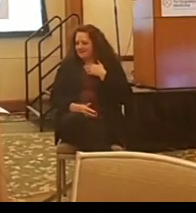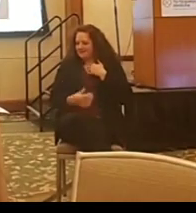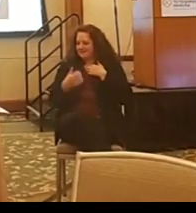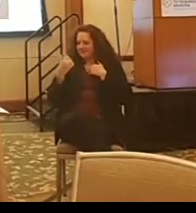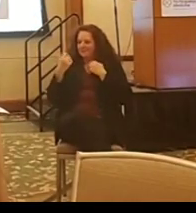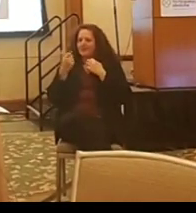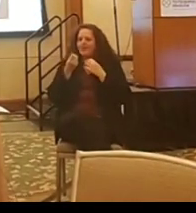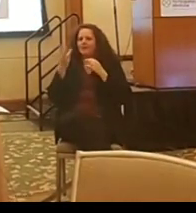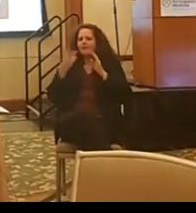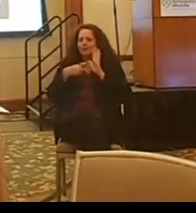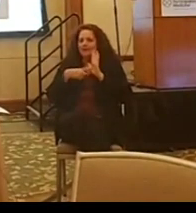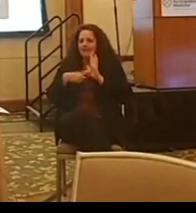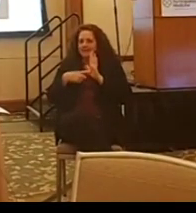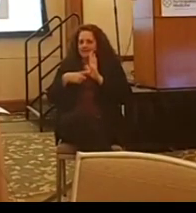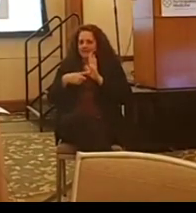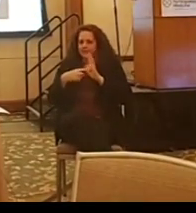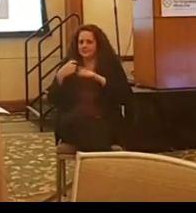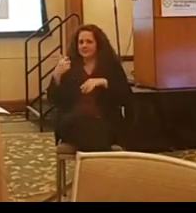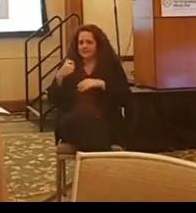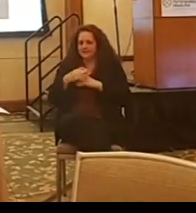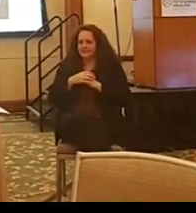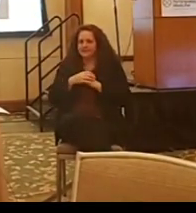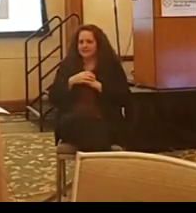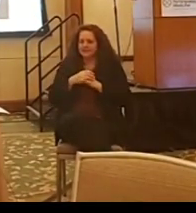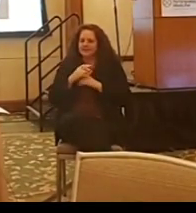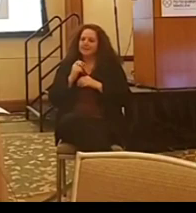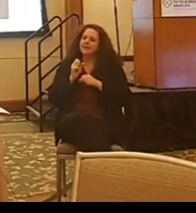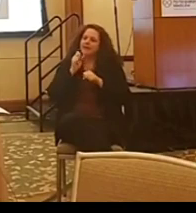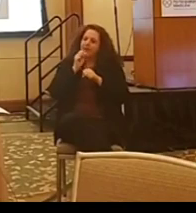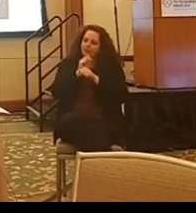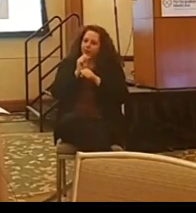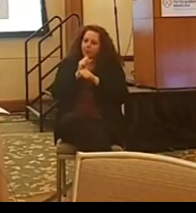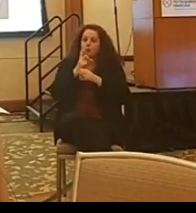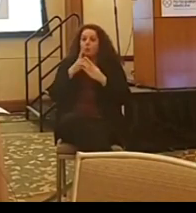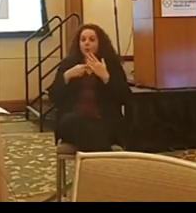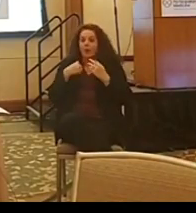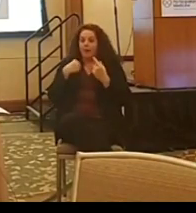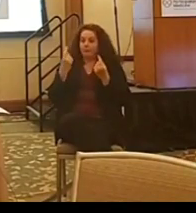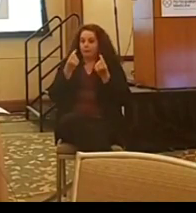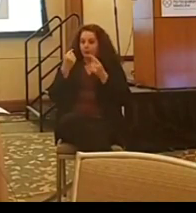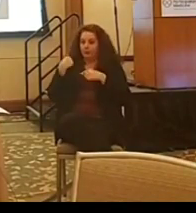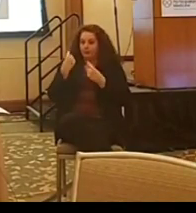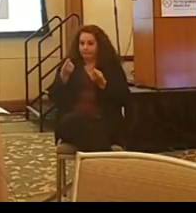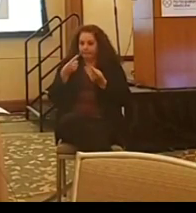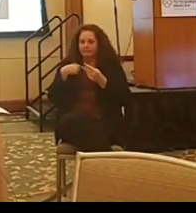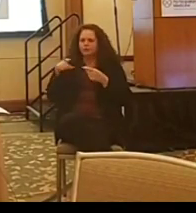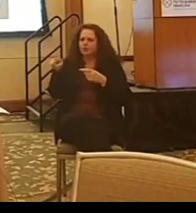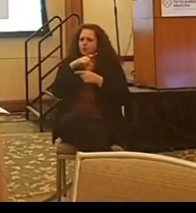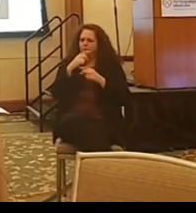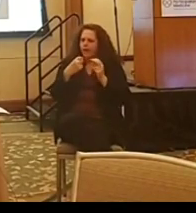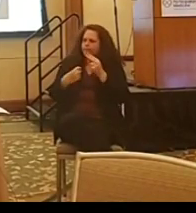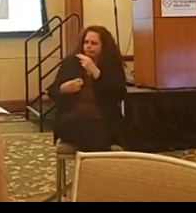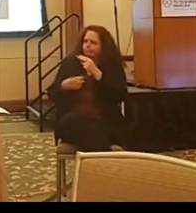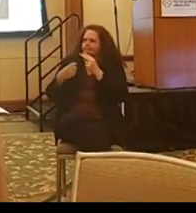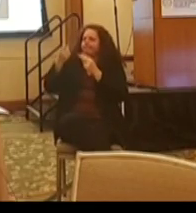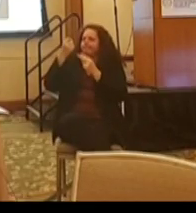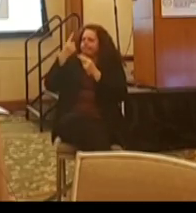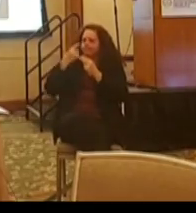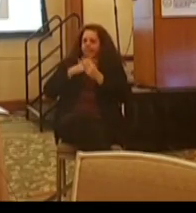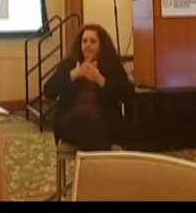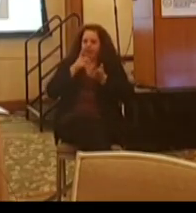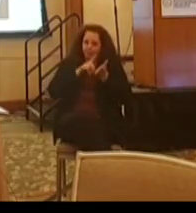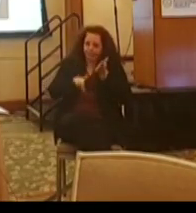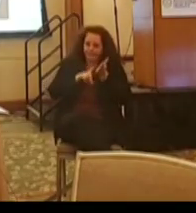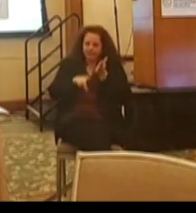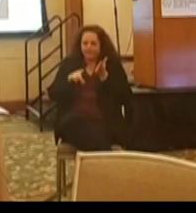examples of the work or things that I've been involved in to give you a little bit of a sense of what that kind of research and design